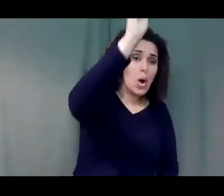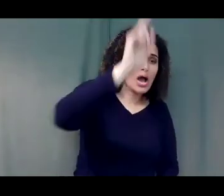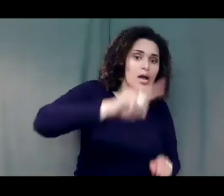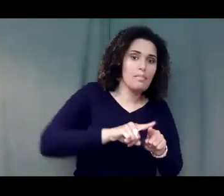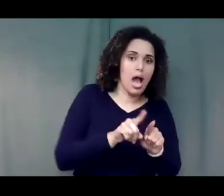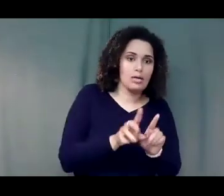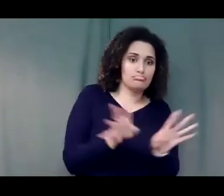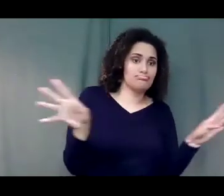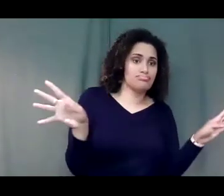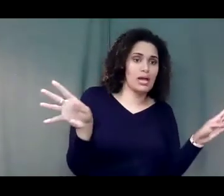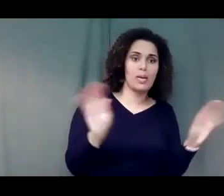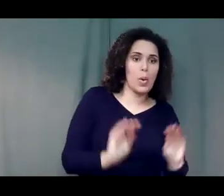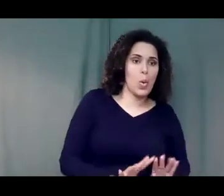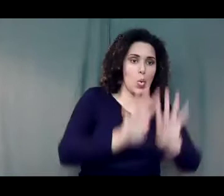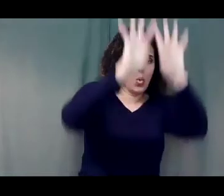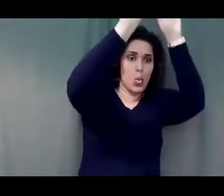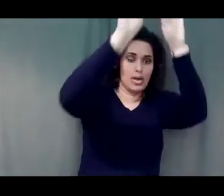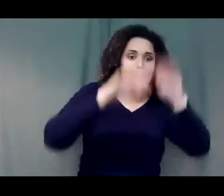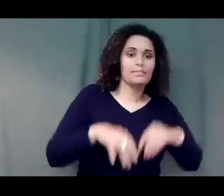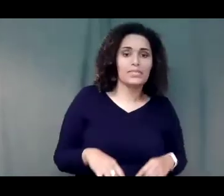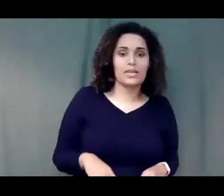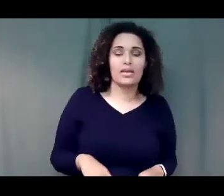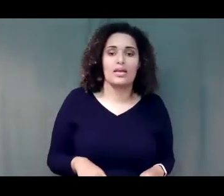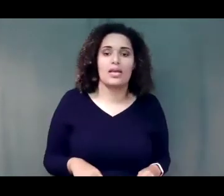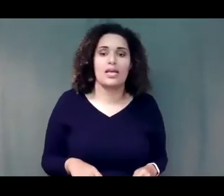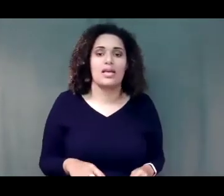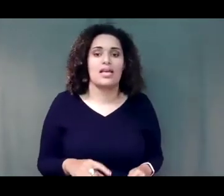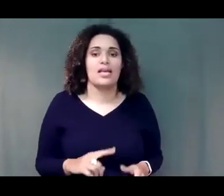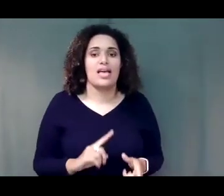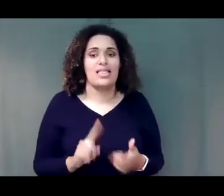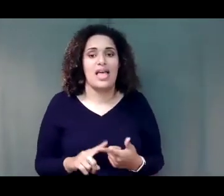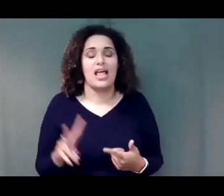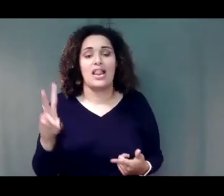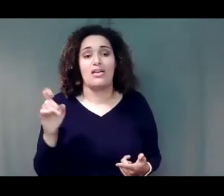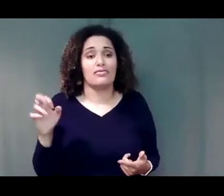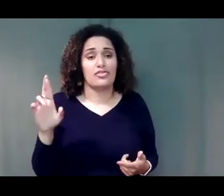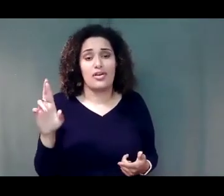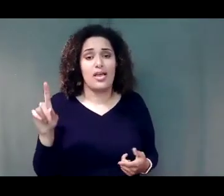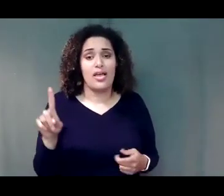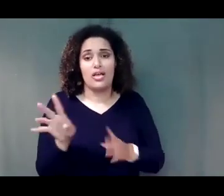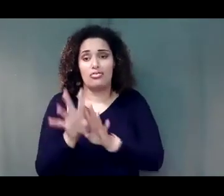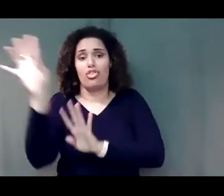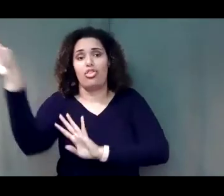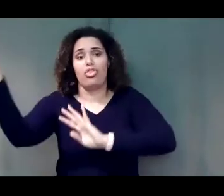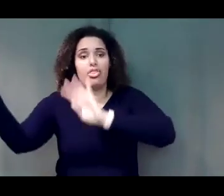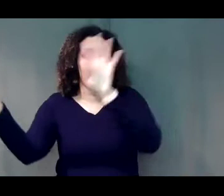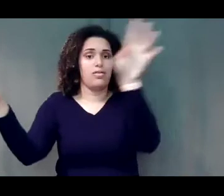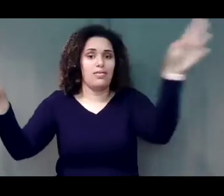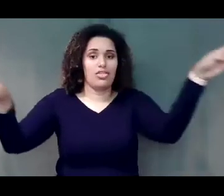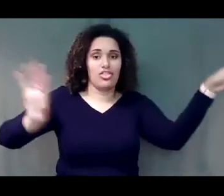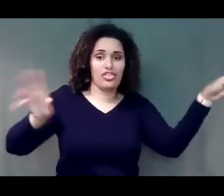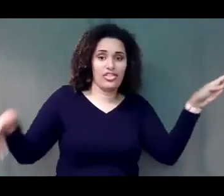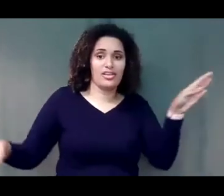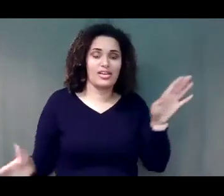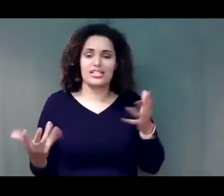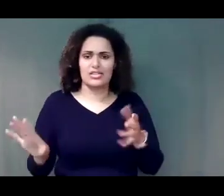this way. It just, everything goes way up. Right, it's kind of easy to maintain. Is like lazy and throws things out to the side, and it doesn't want to go